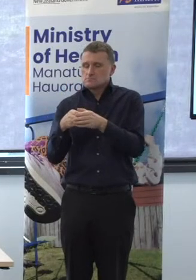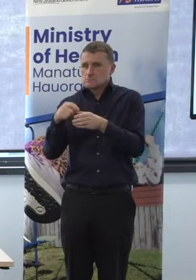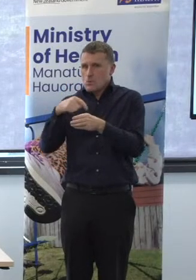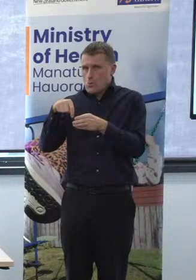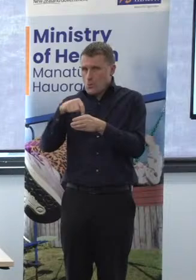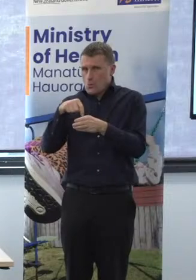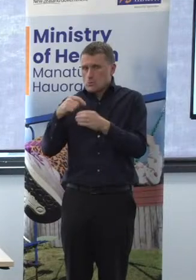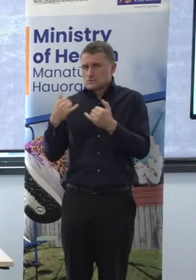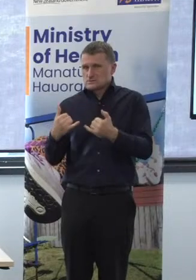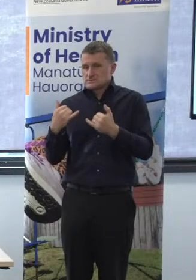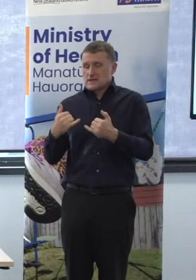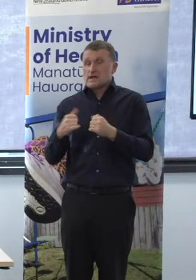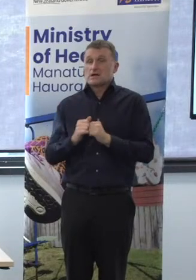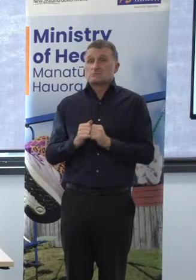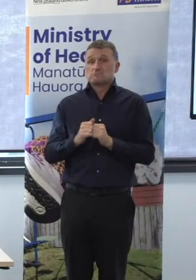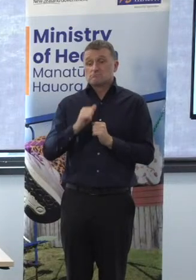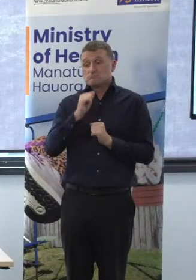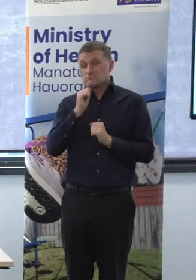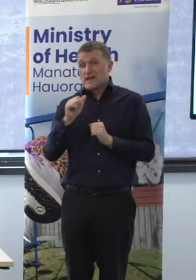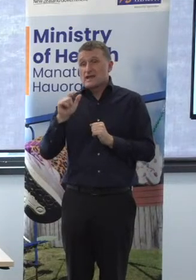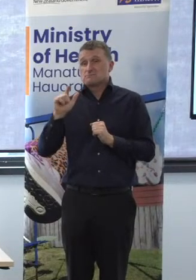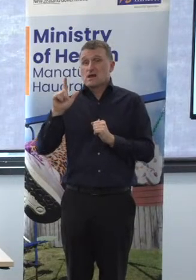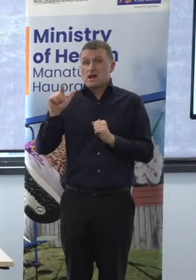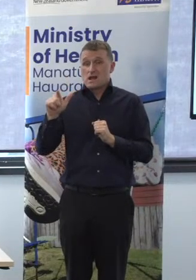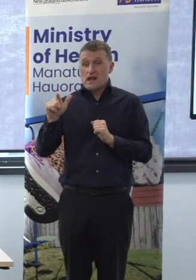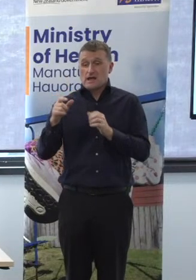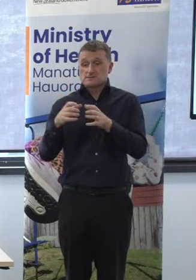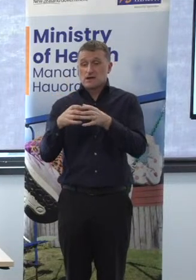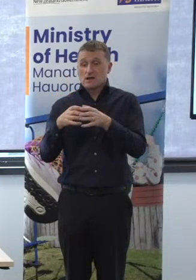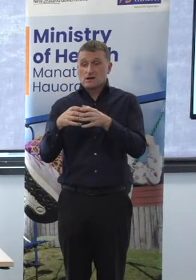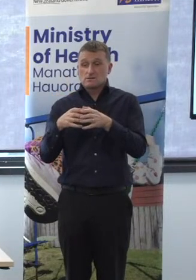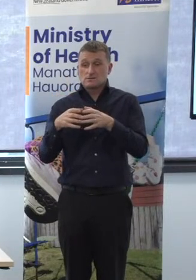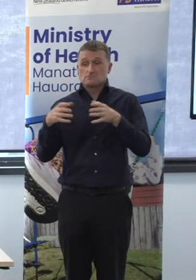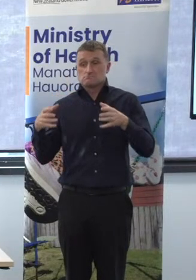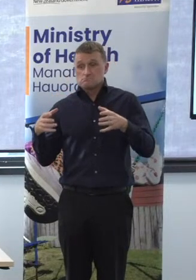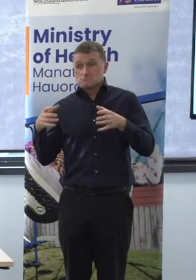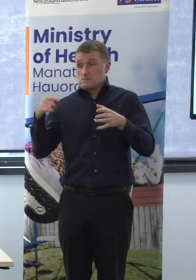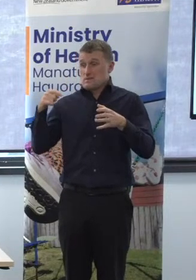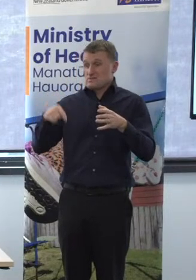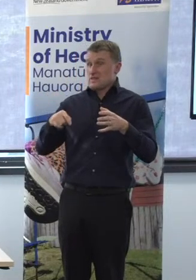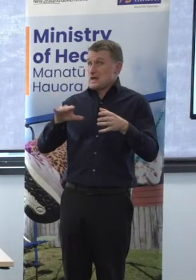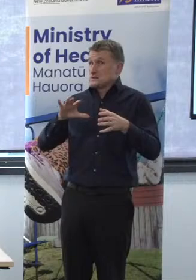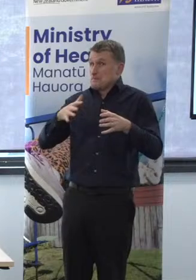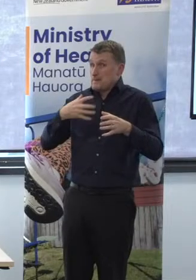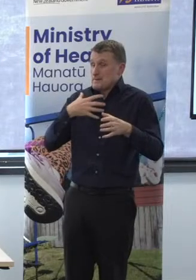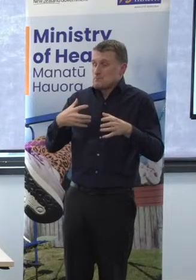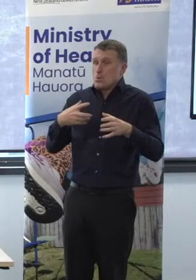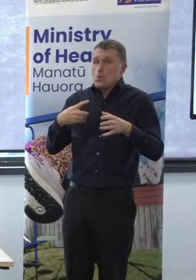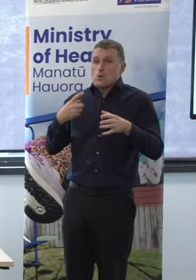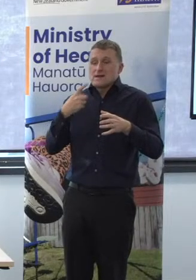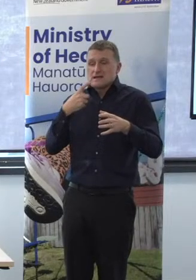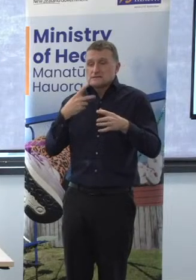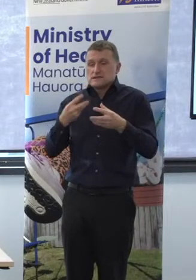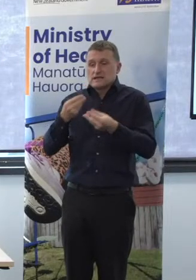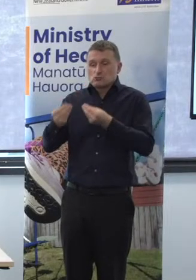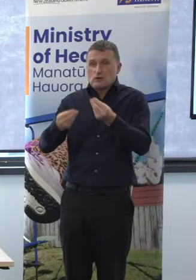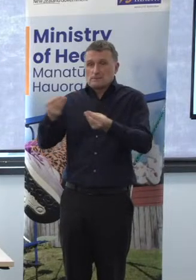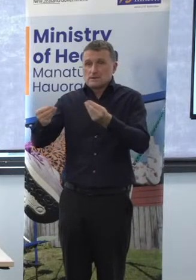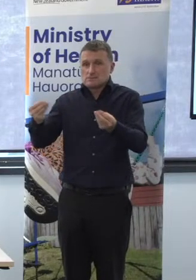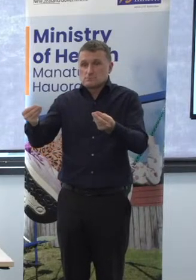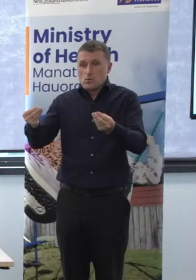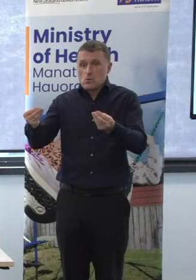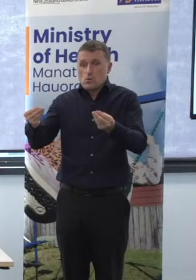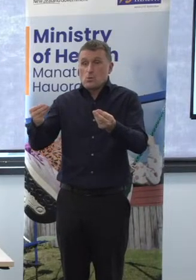a significant advantage biologically, often because it may be more transmissible, for example, we'd probably expect those numbers